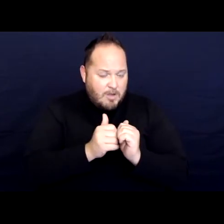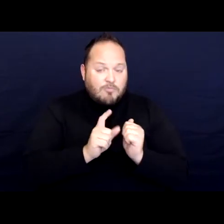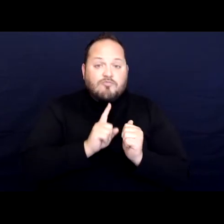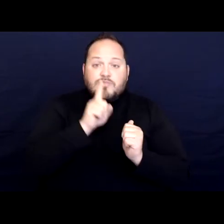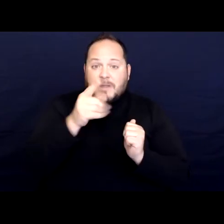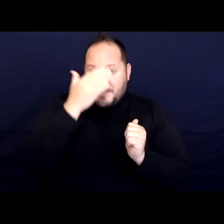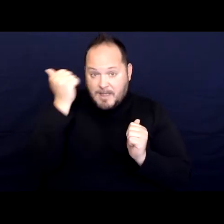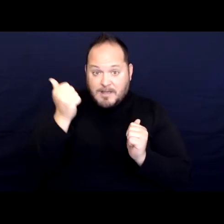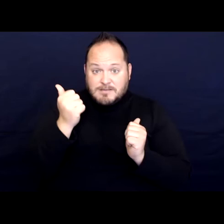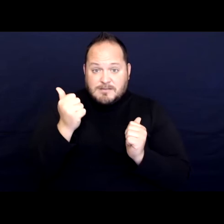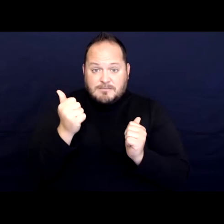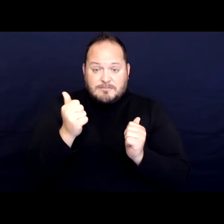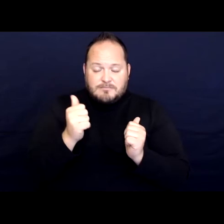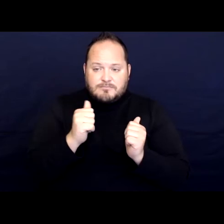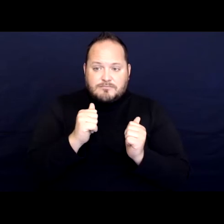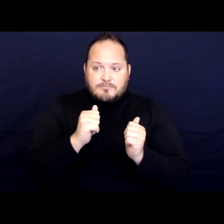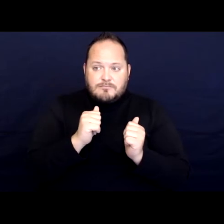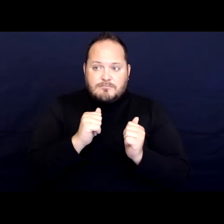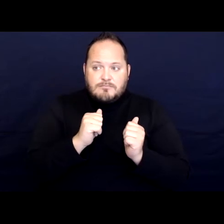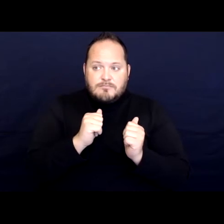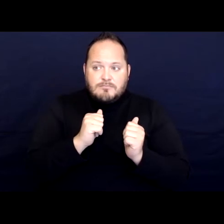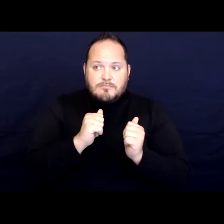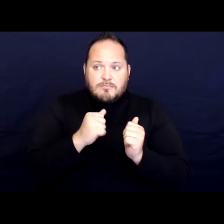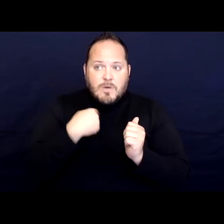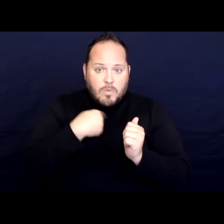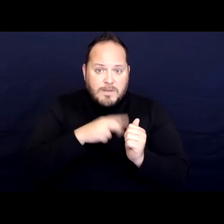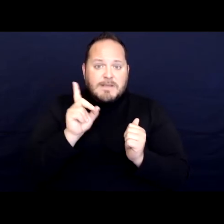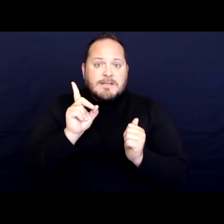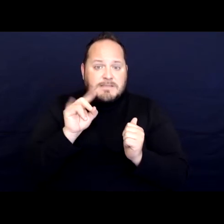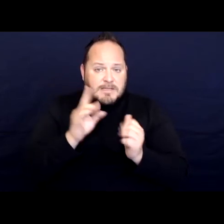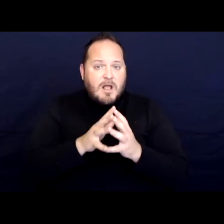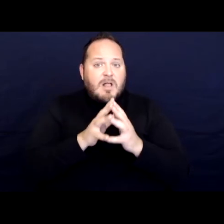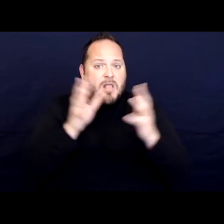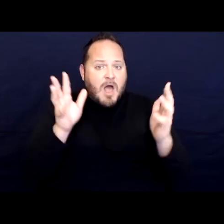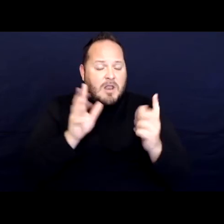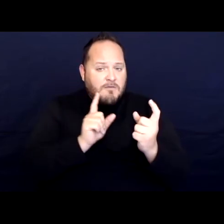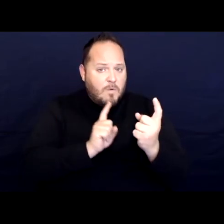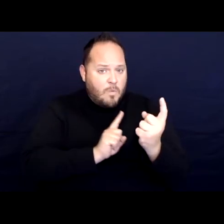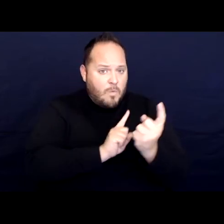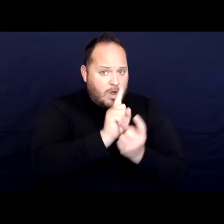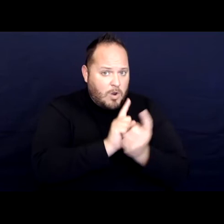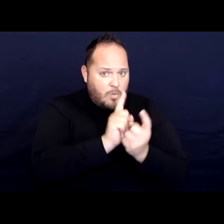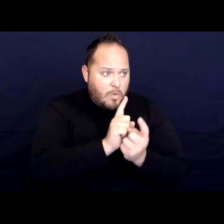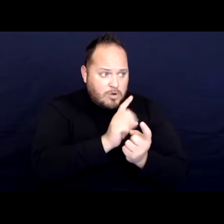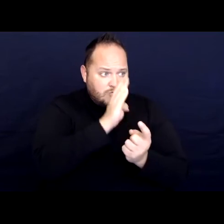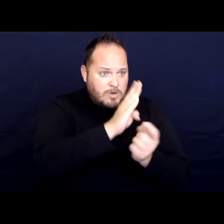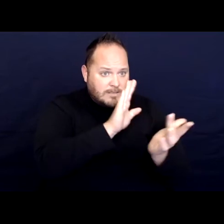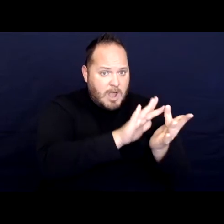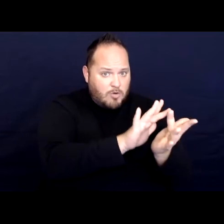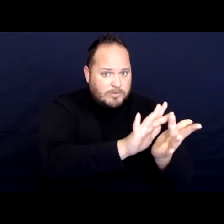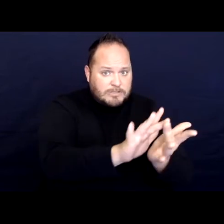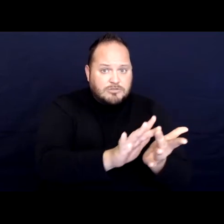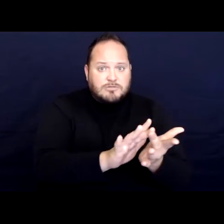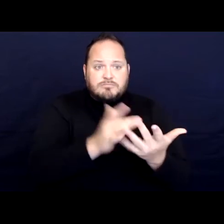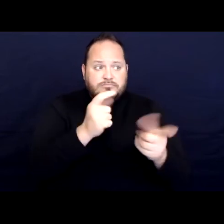only did we do as much one-on-one direct outreach as possible, to the point again of calling people and